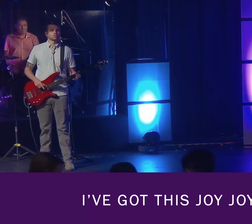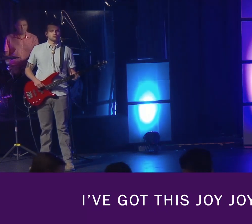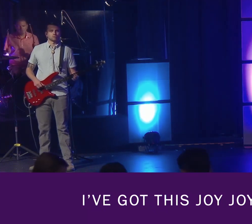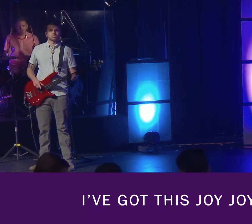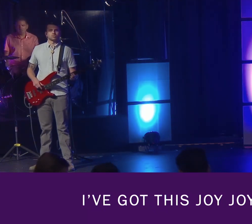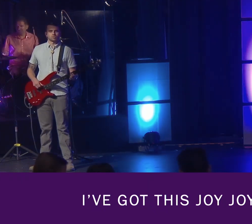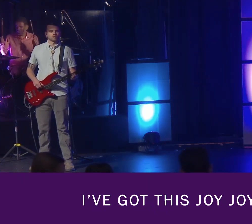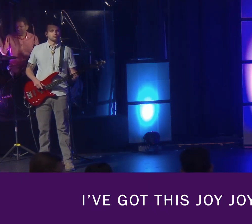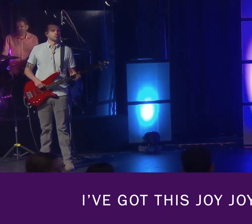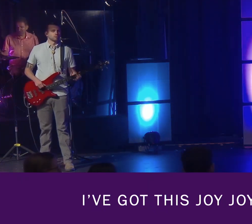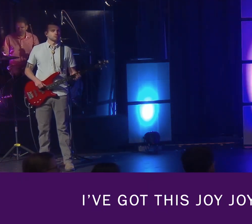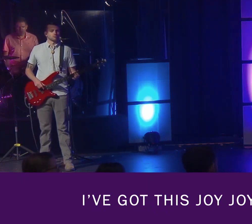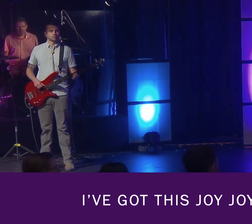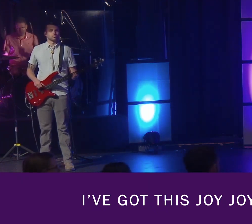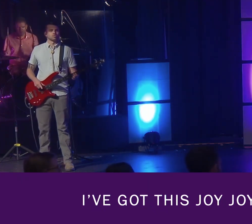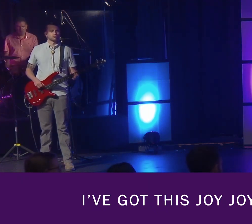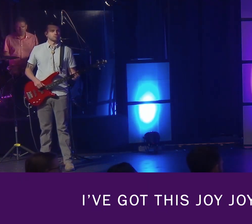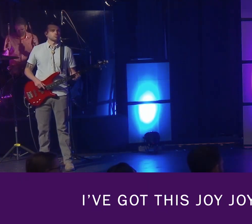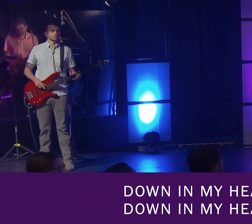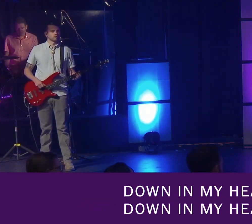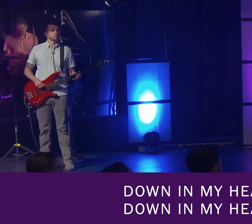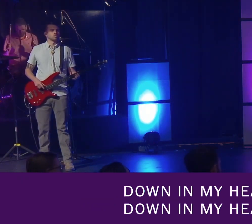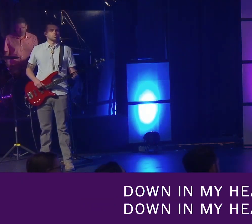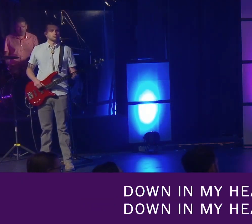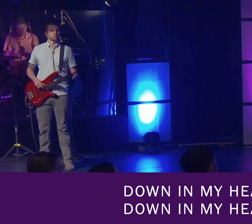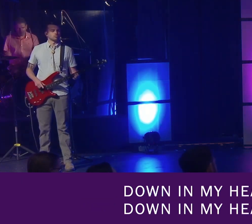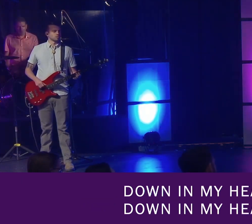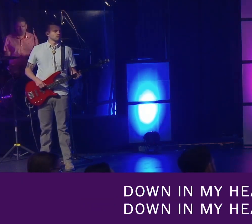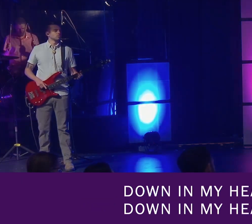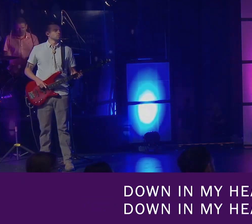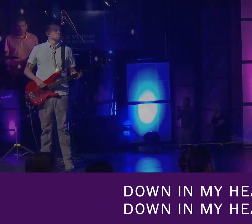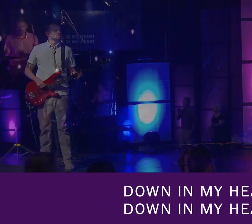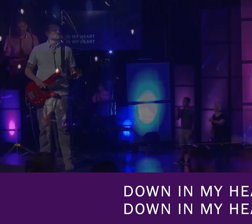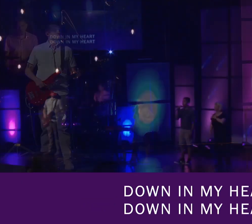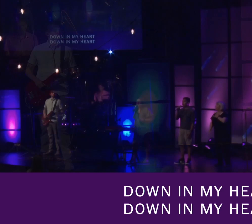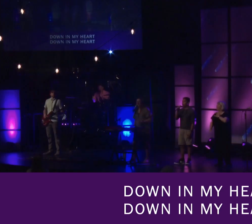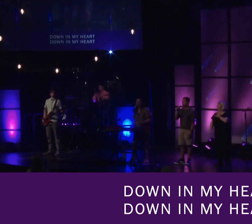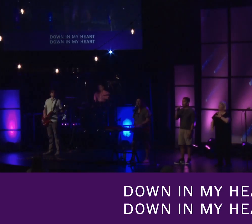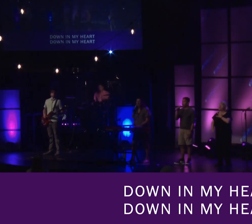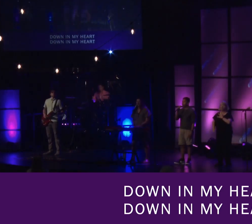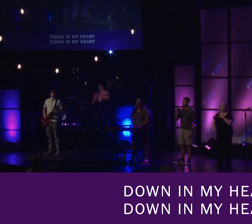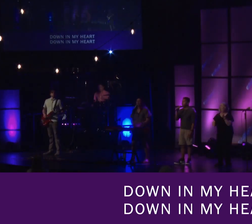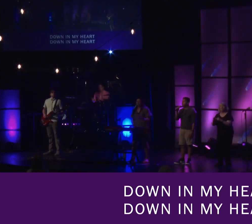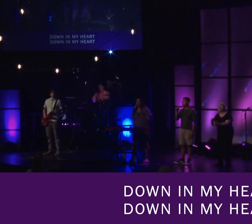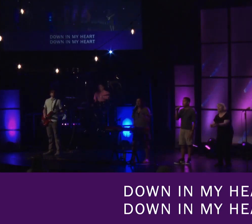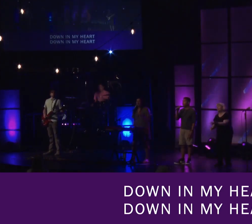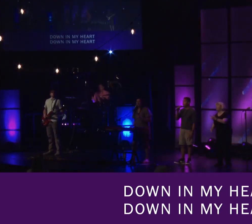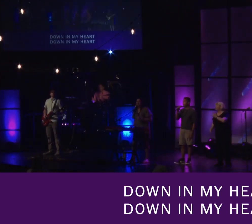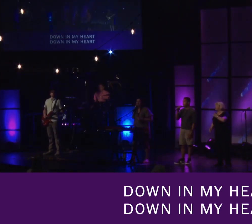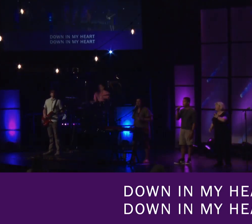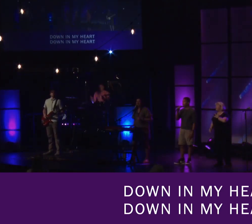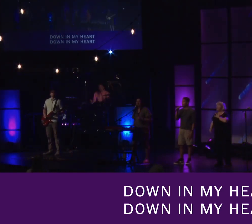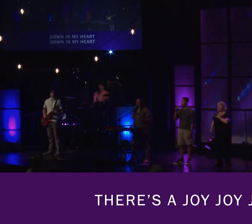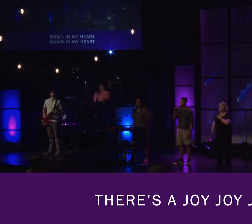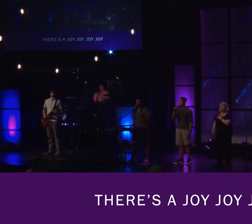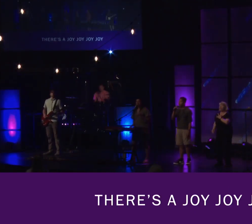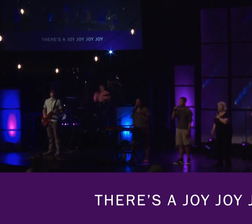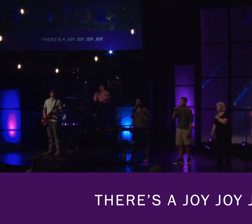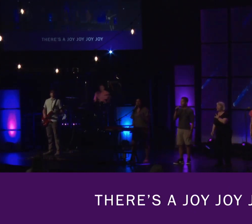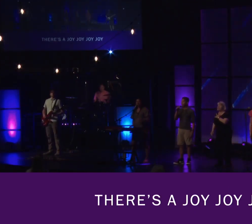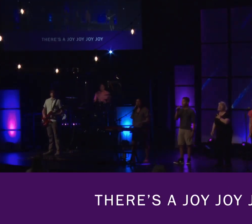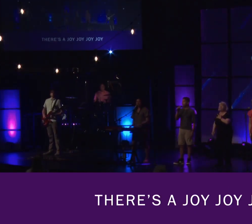I've got this joy, joy, joy, joy down in my heart, down in my